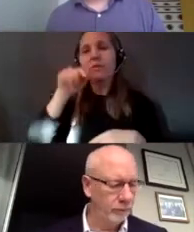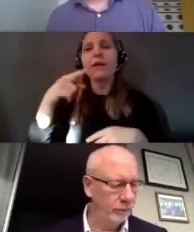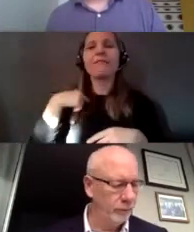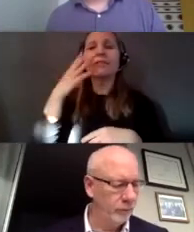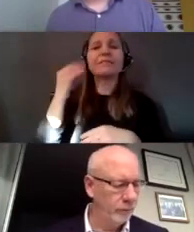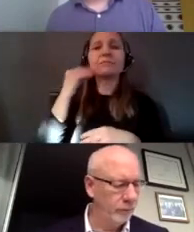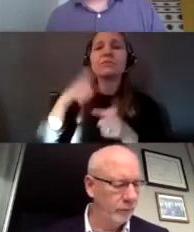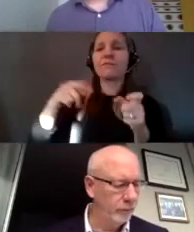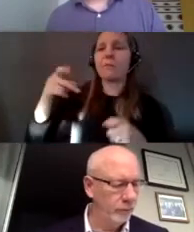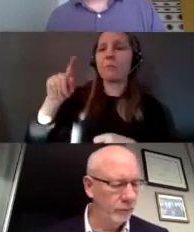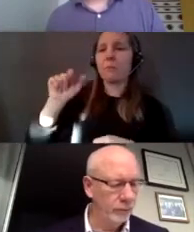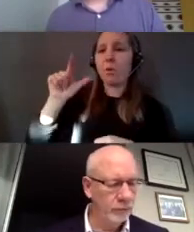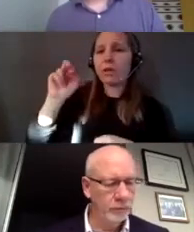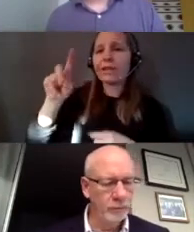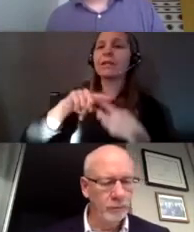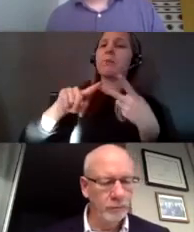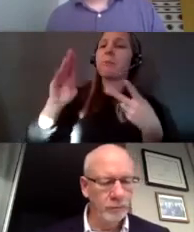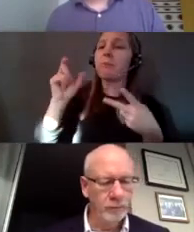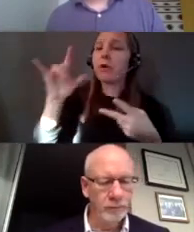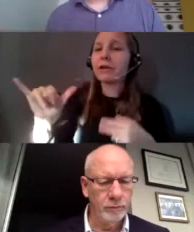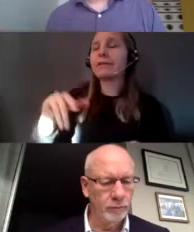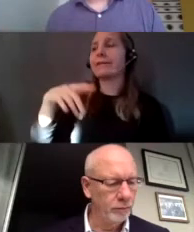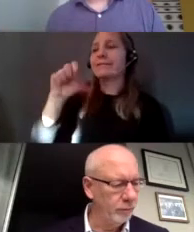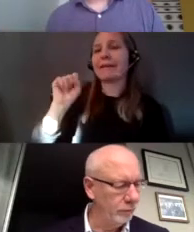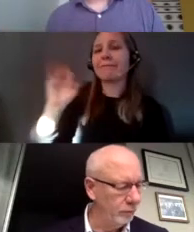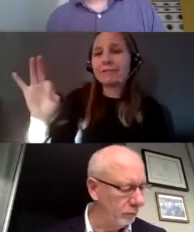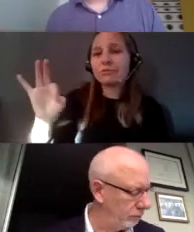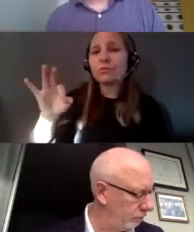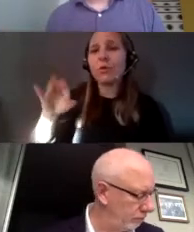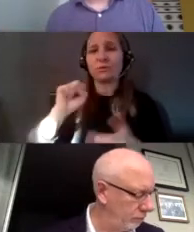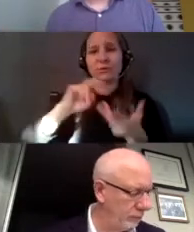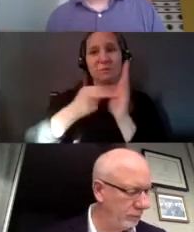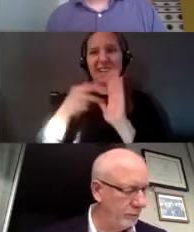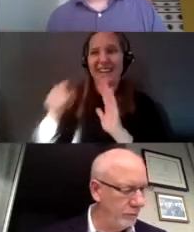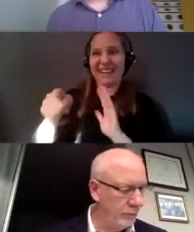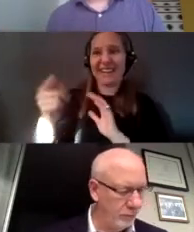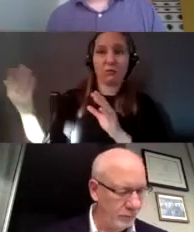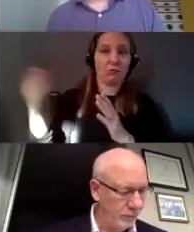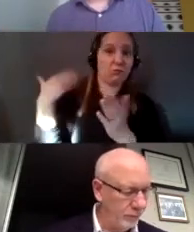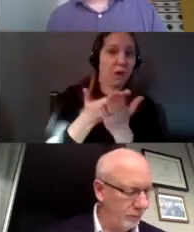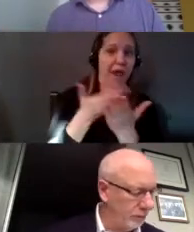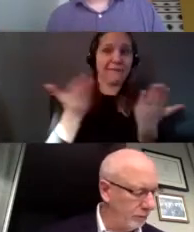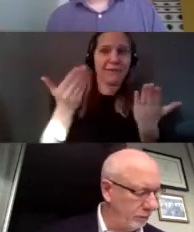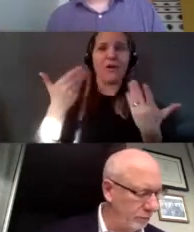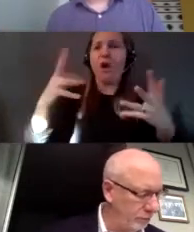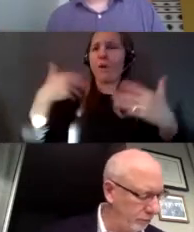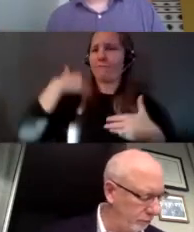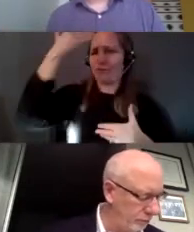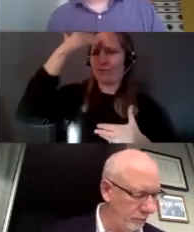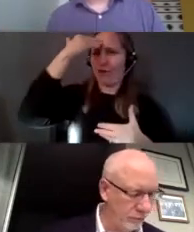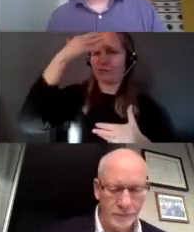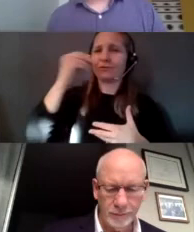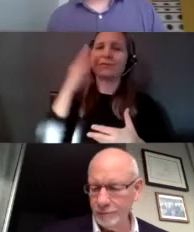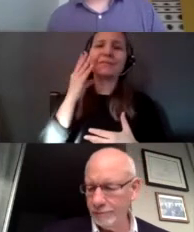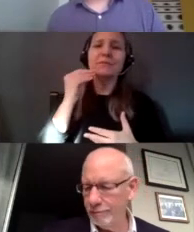of Berkeley, of San Francisco. In other words, he came here with knowledge and experience of potential urban economies